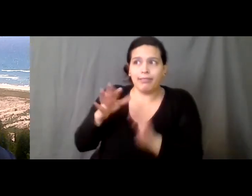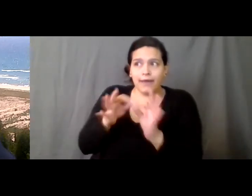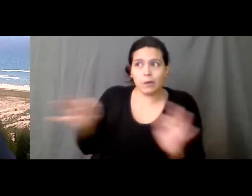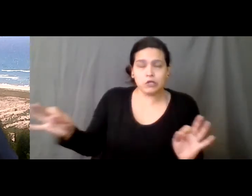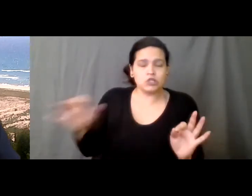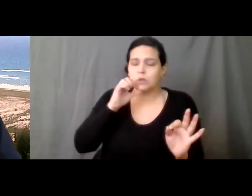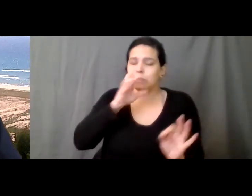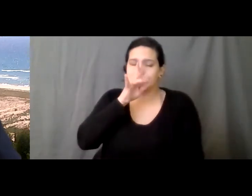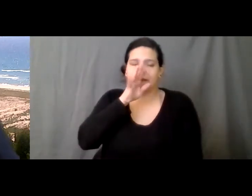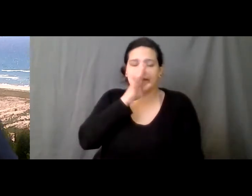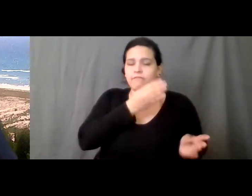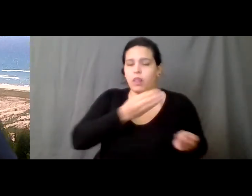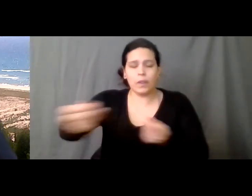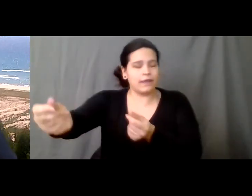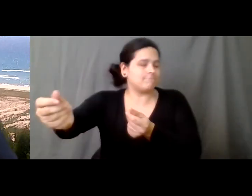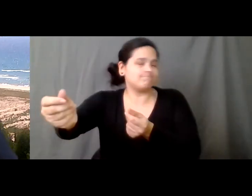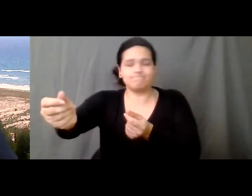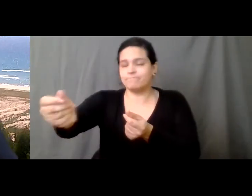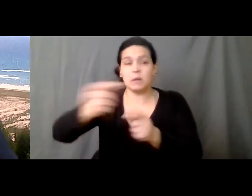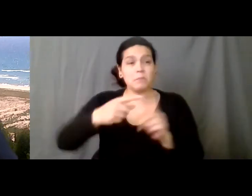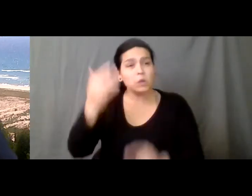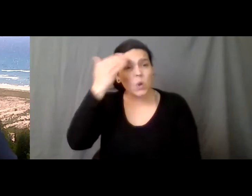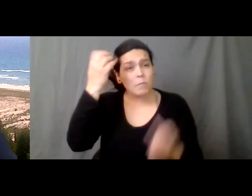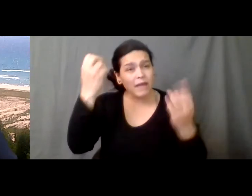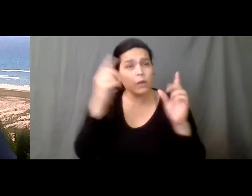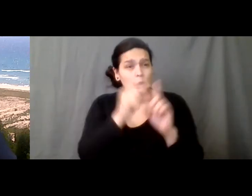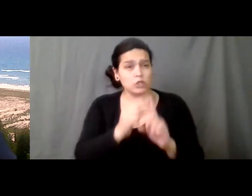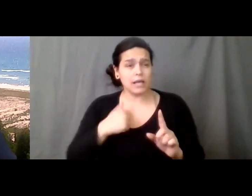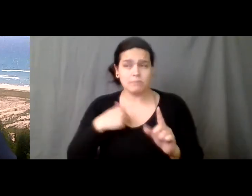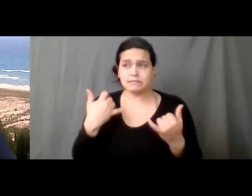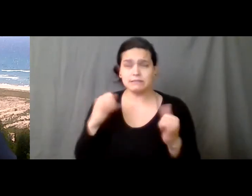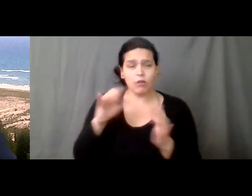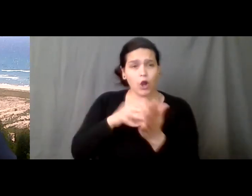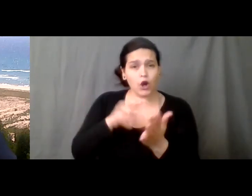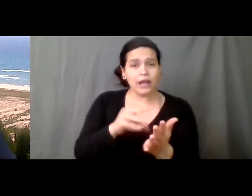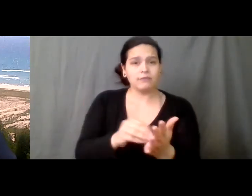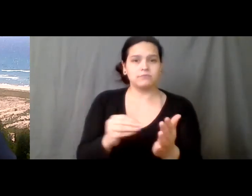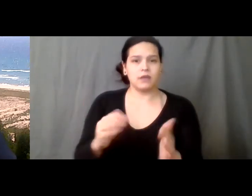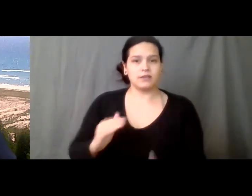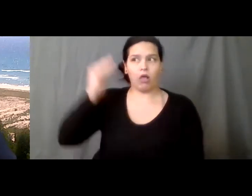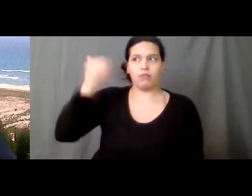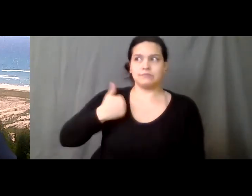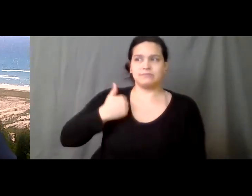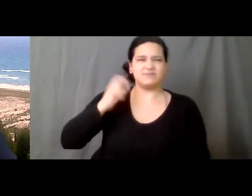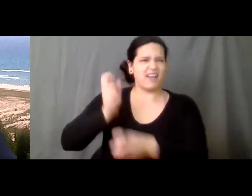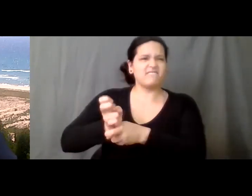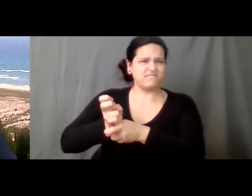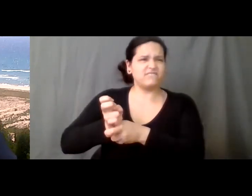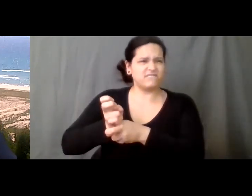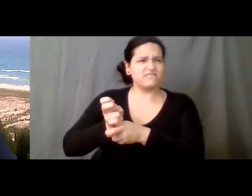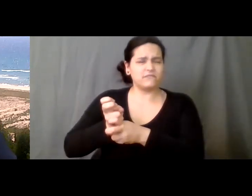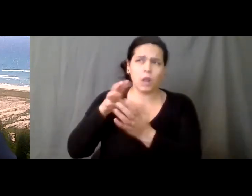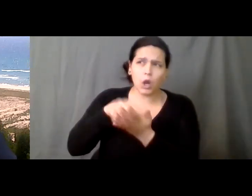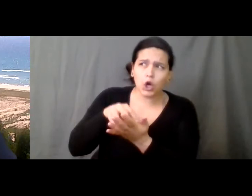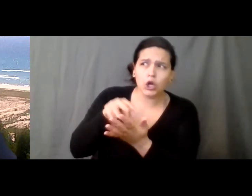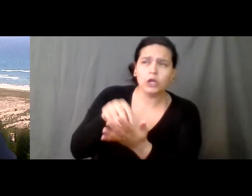speak fluently. I know a lot of words that I'm learning, and as an adult learner, that is difficult. I was